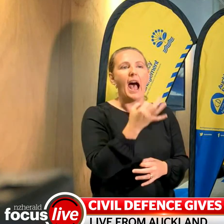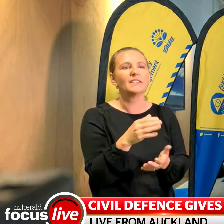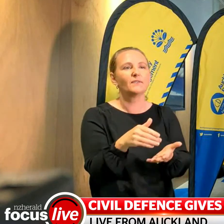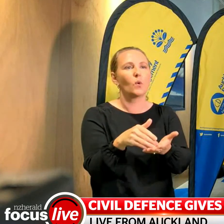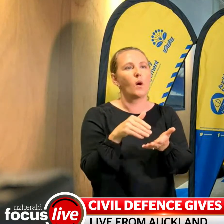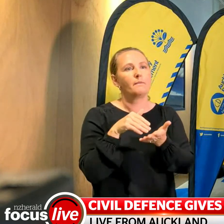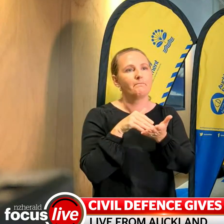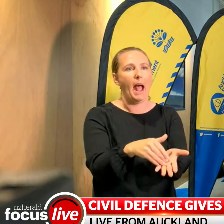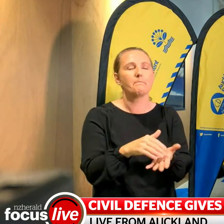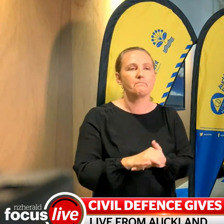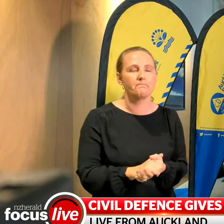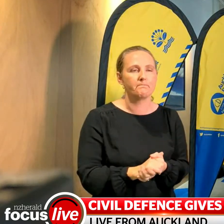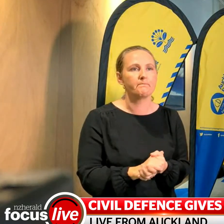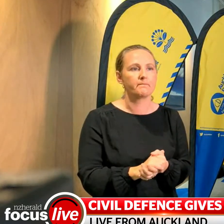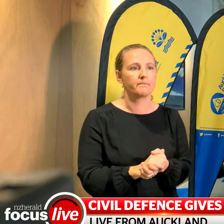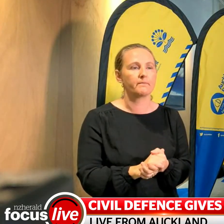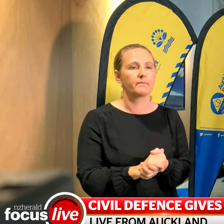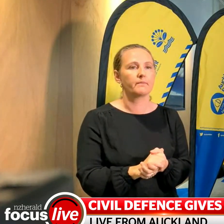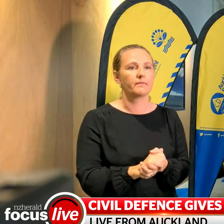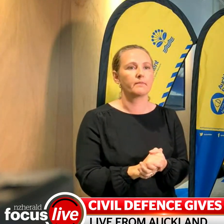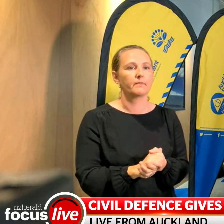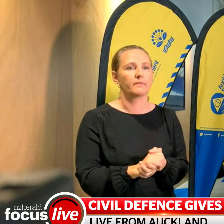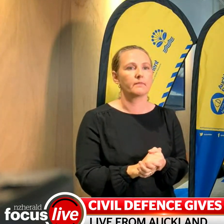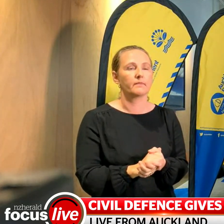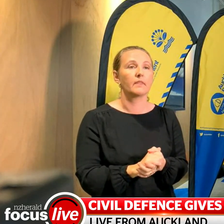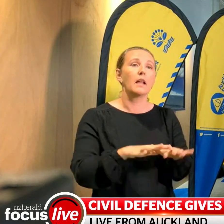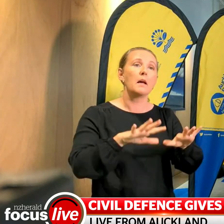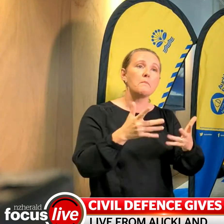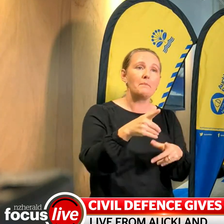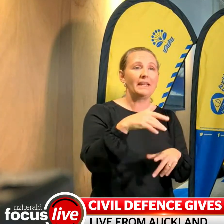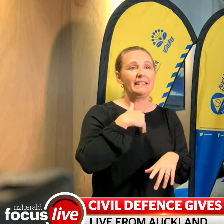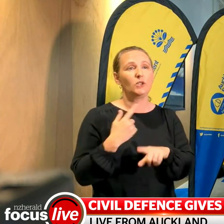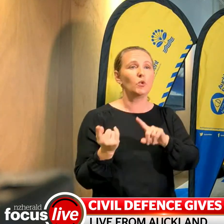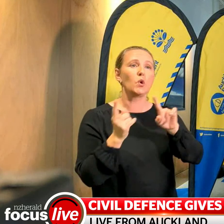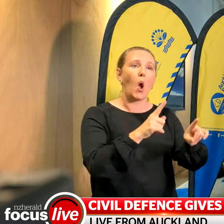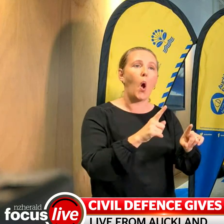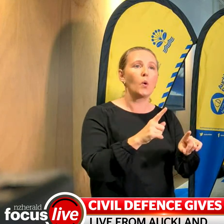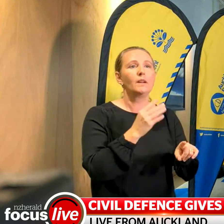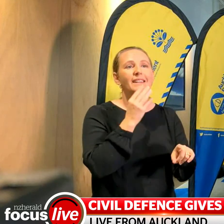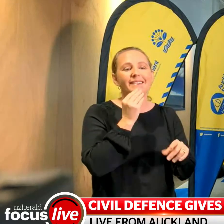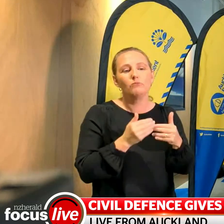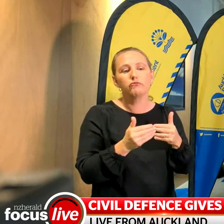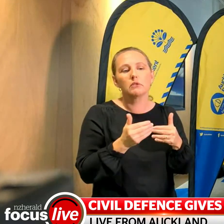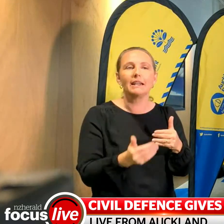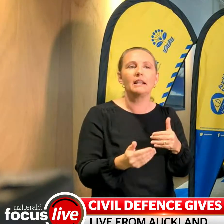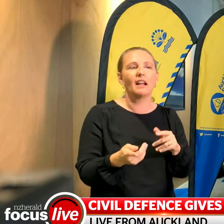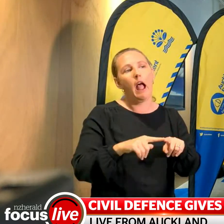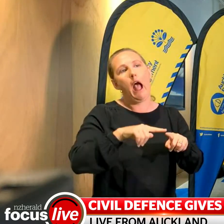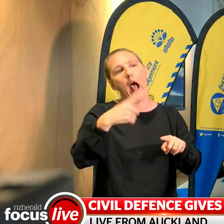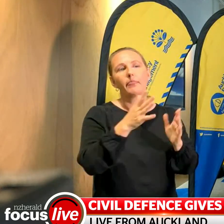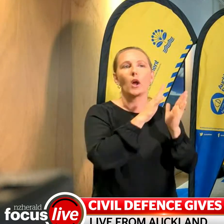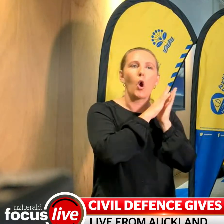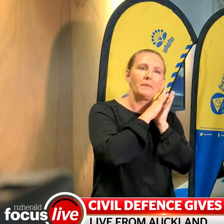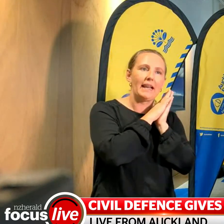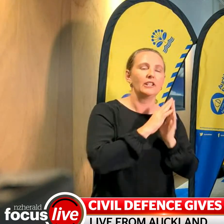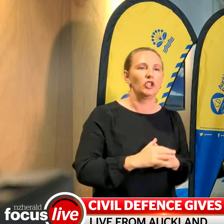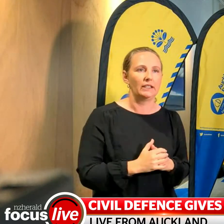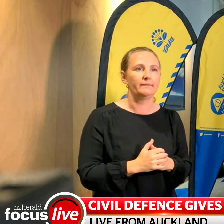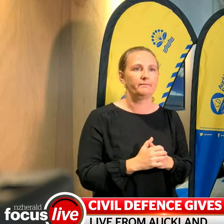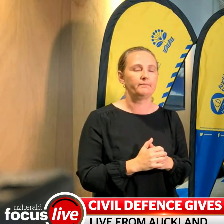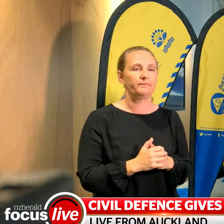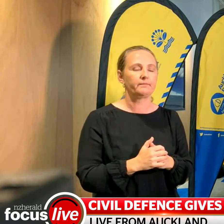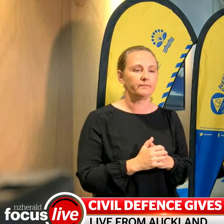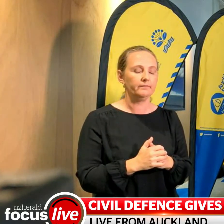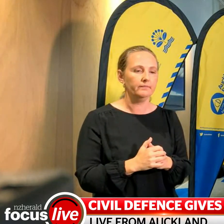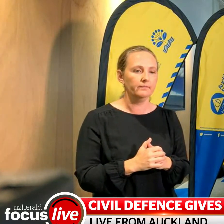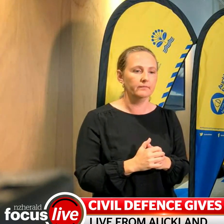help available, including being able to support you with temporary accommodation if that is what's needed. We are in contact